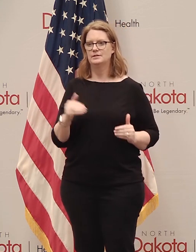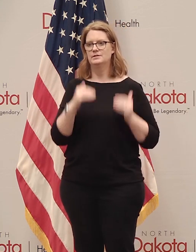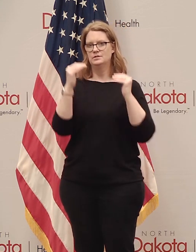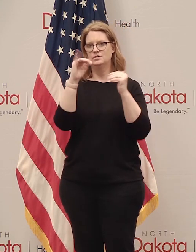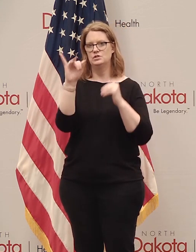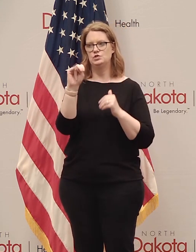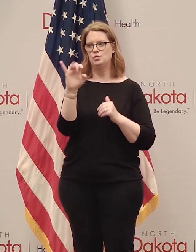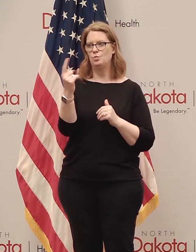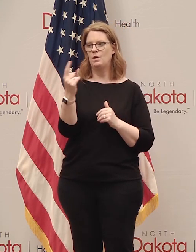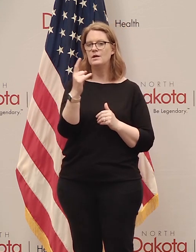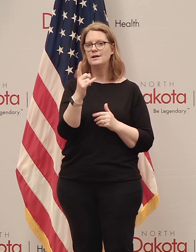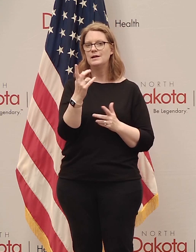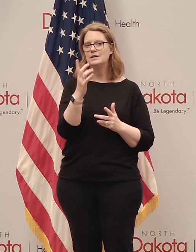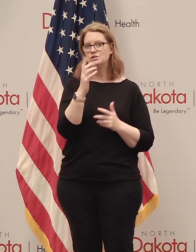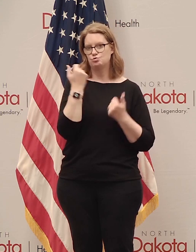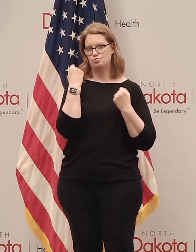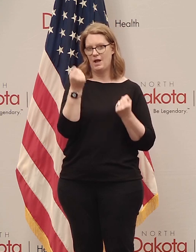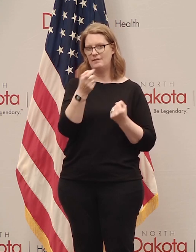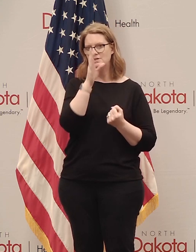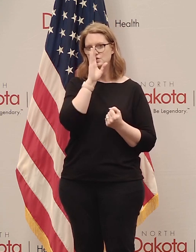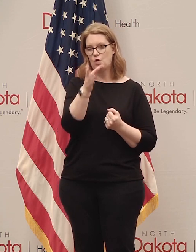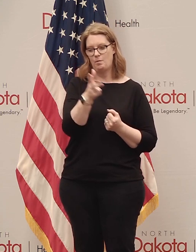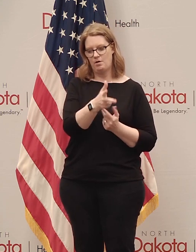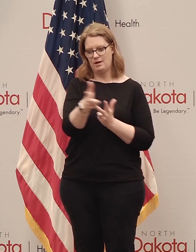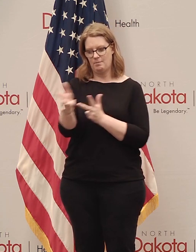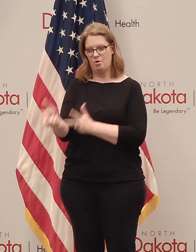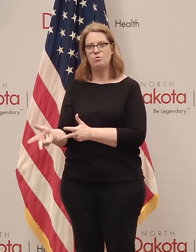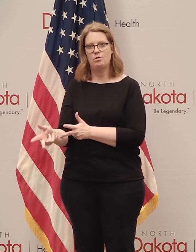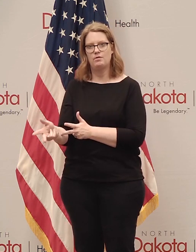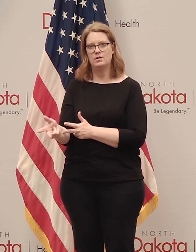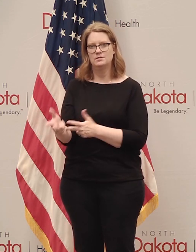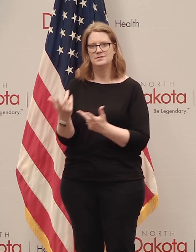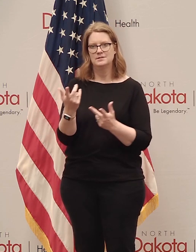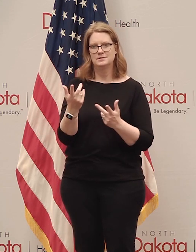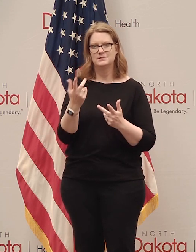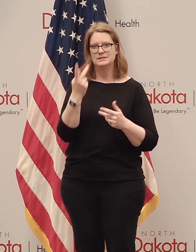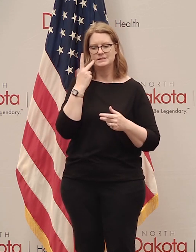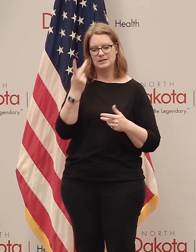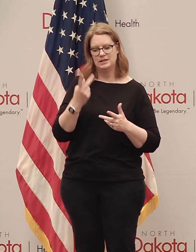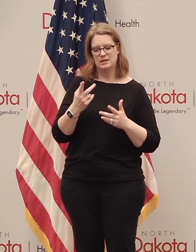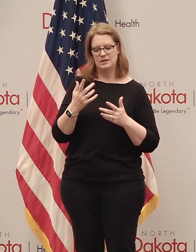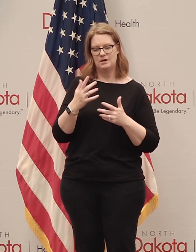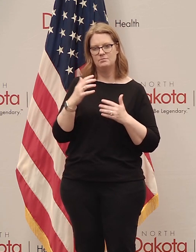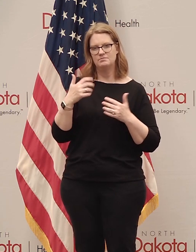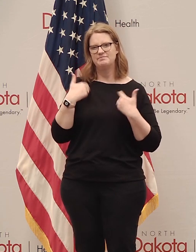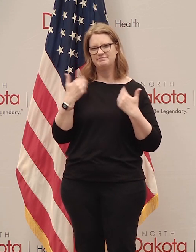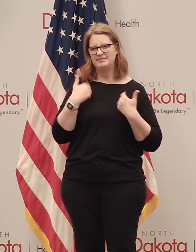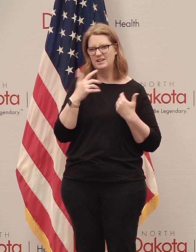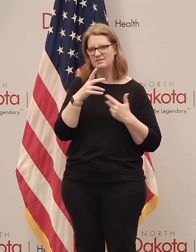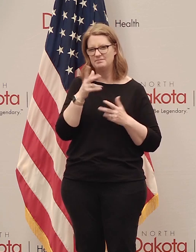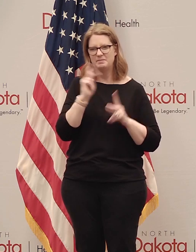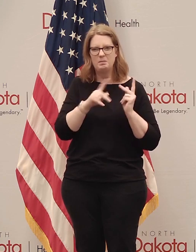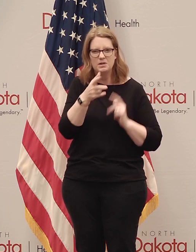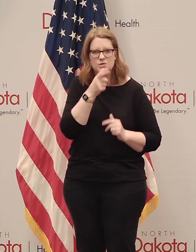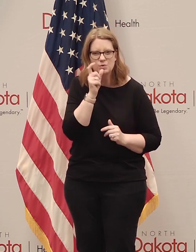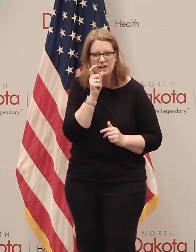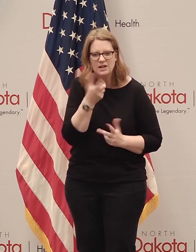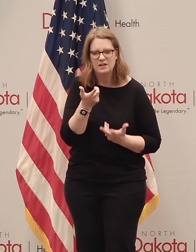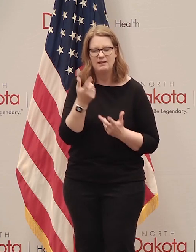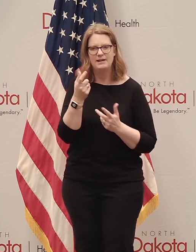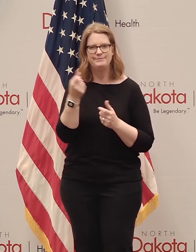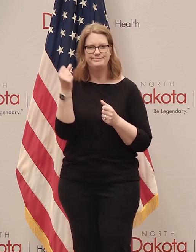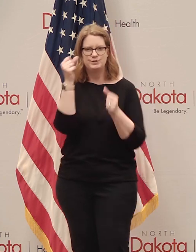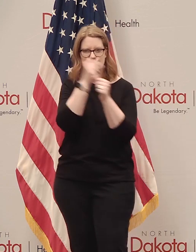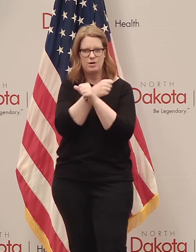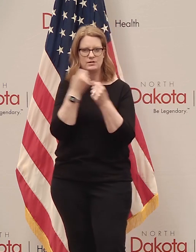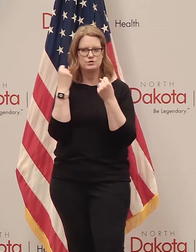the Drive Sober or Get Pulled Over campaign to combat underage drinking and driving under the influence. We